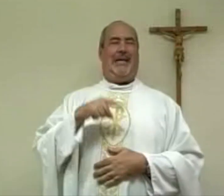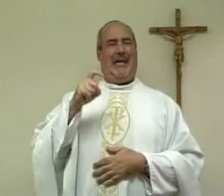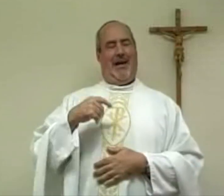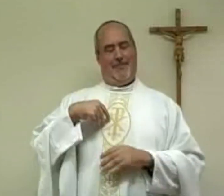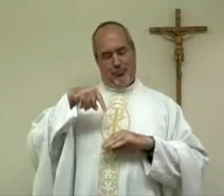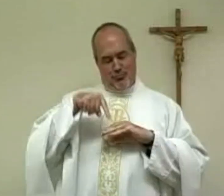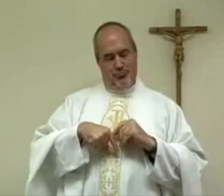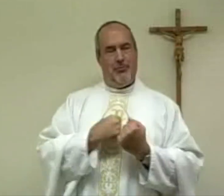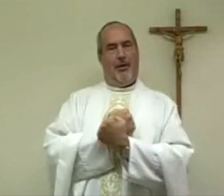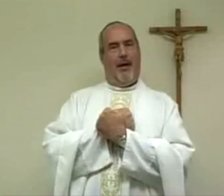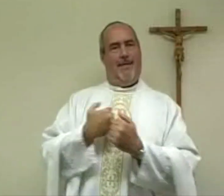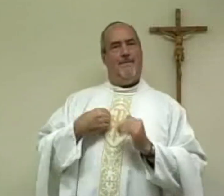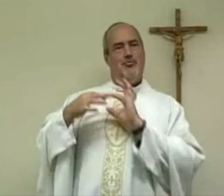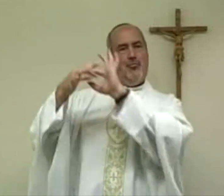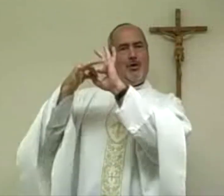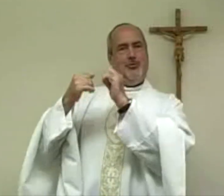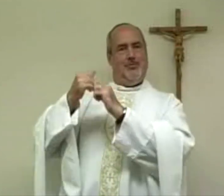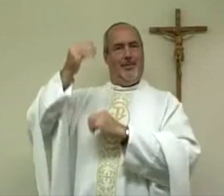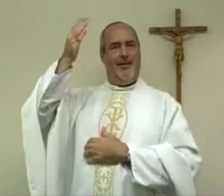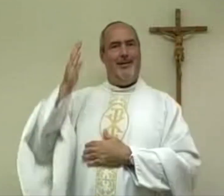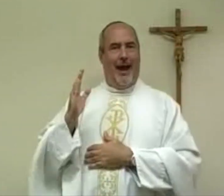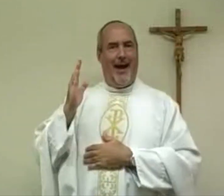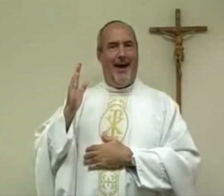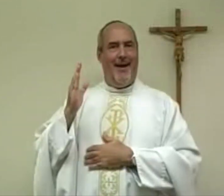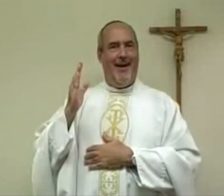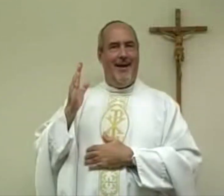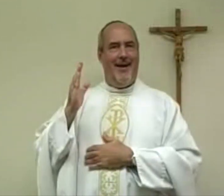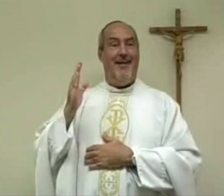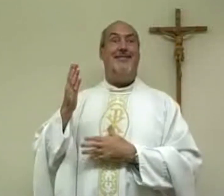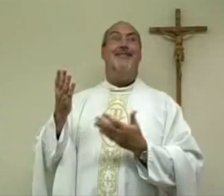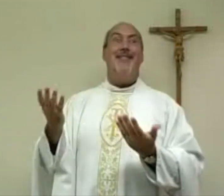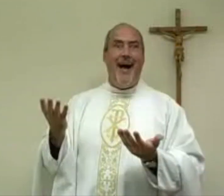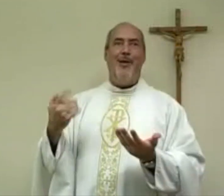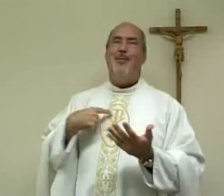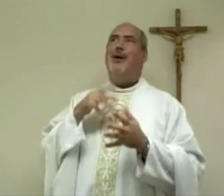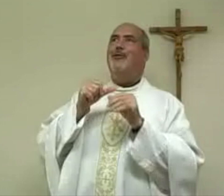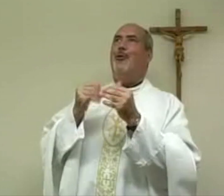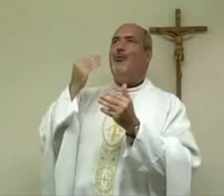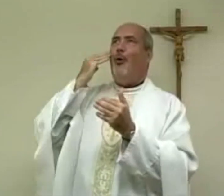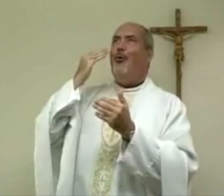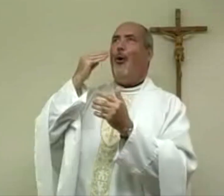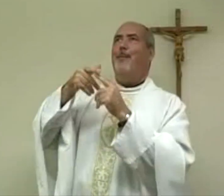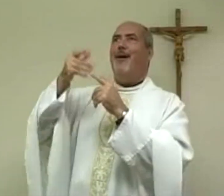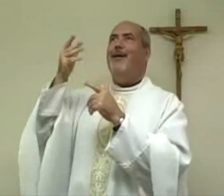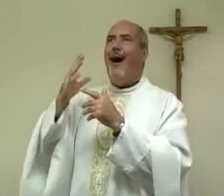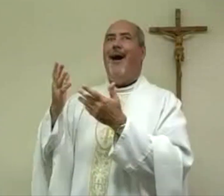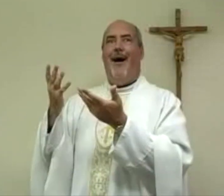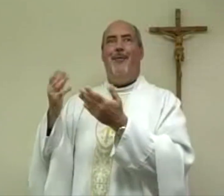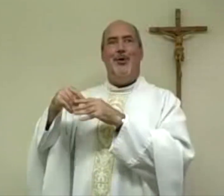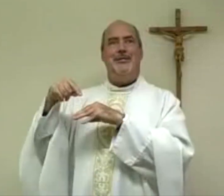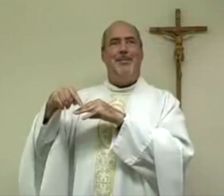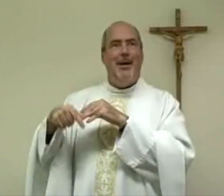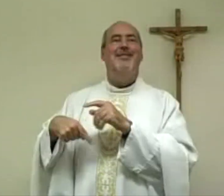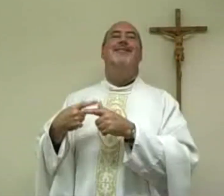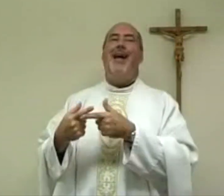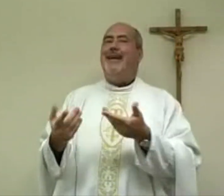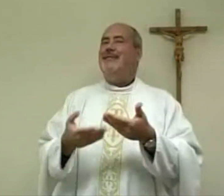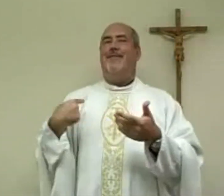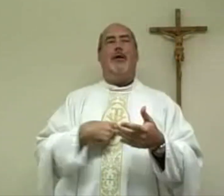well? By having a deep, loving relationship with God. It means we have to know